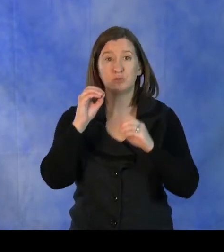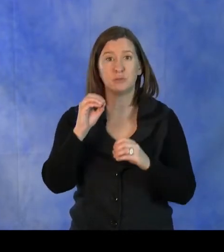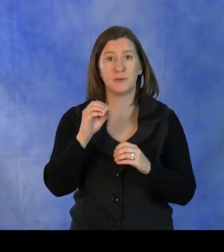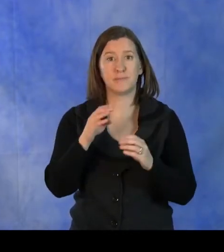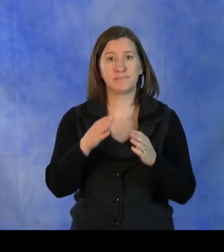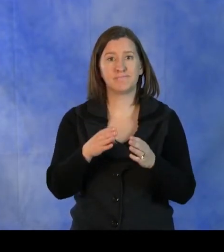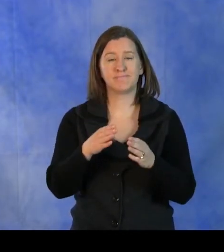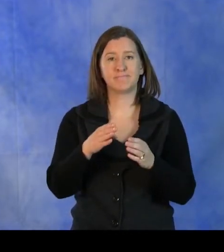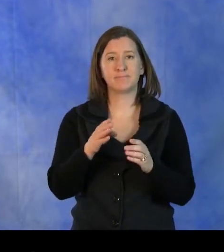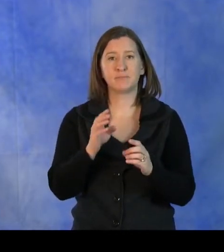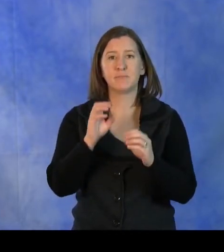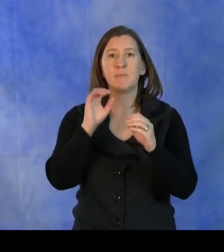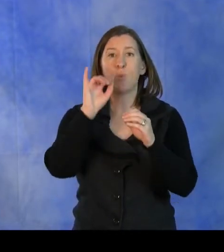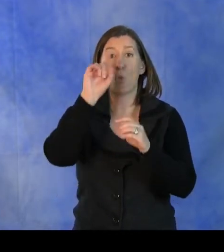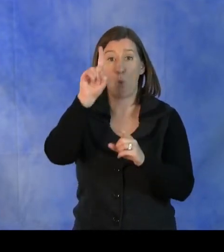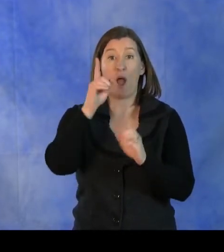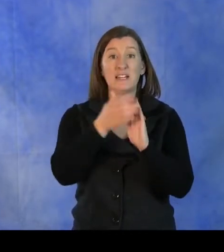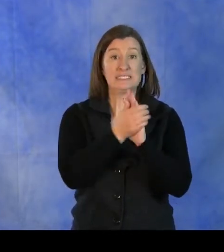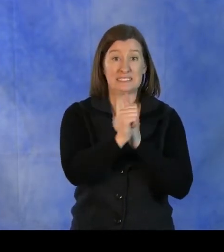You may have to